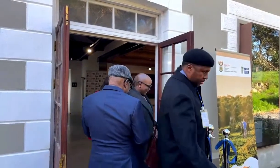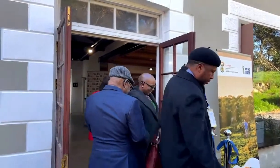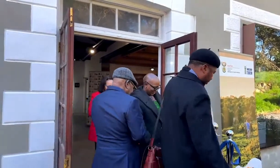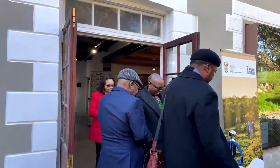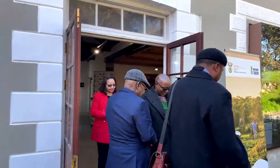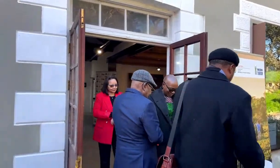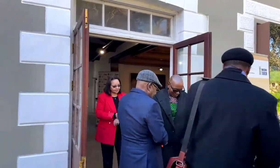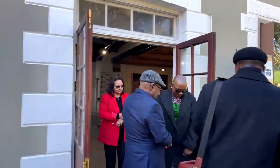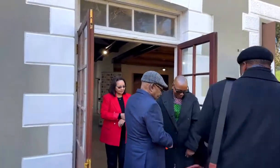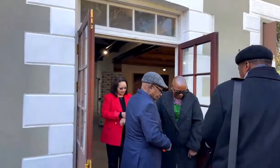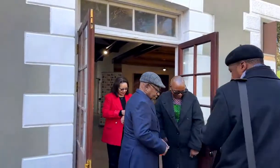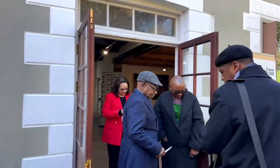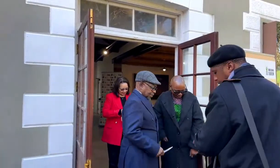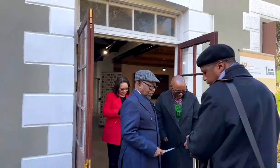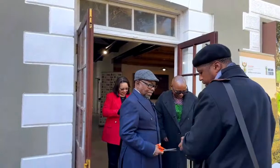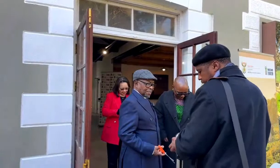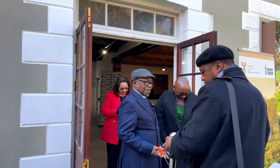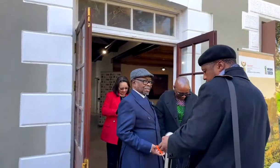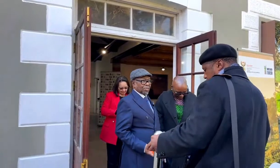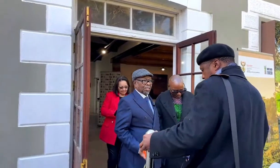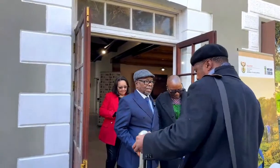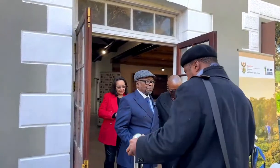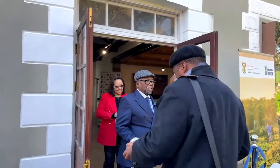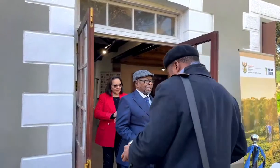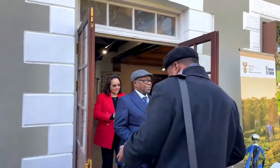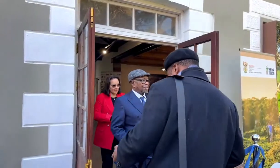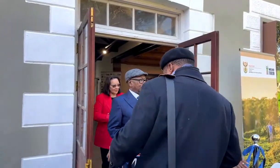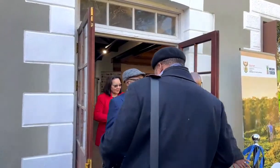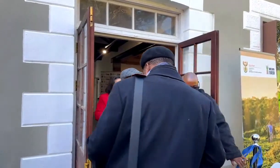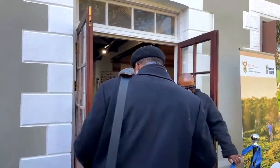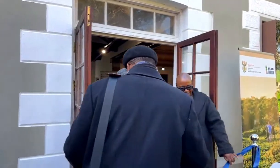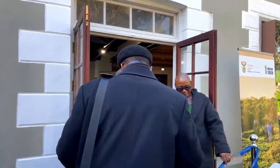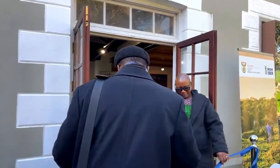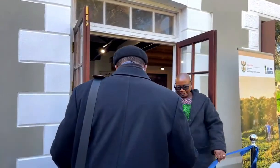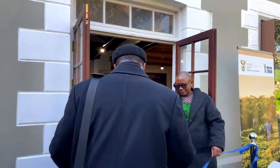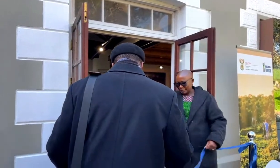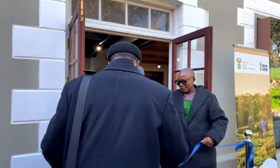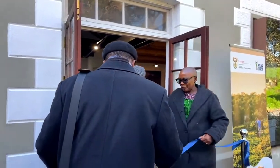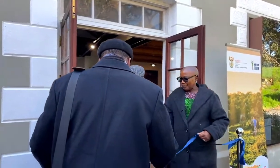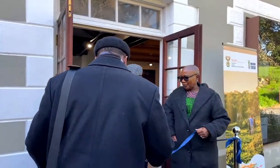No. It's all right.